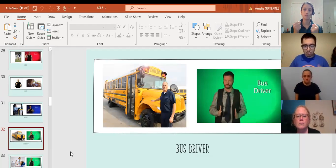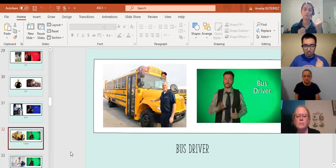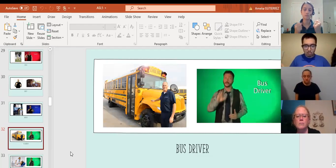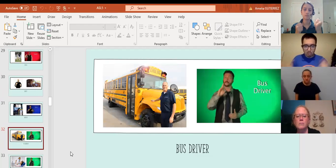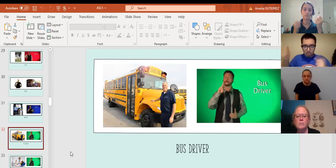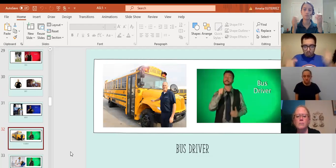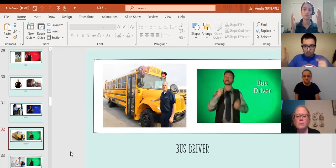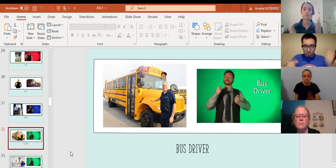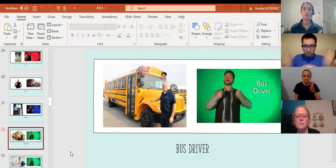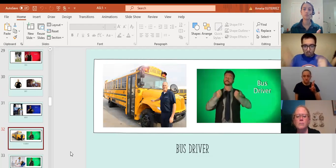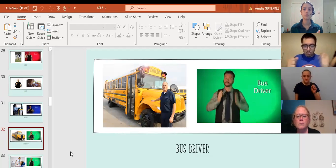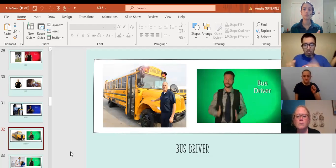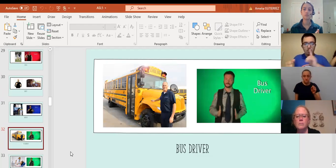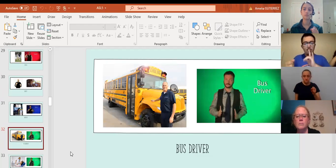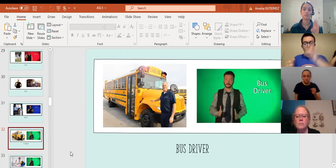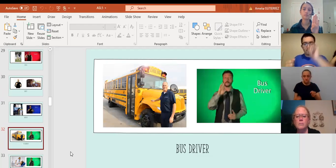Bus driver.